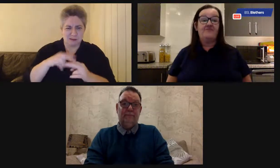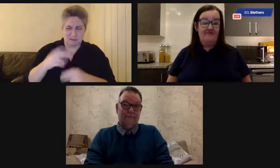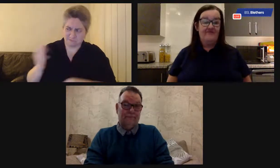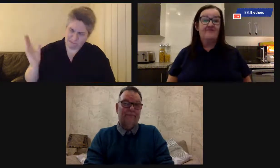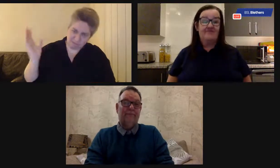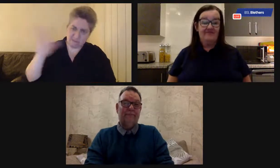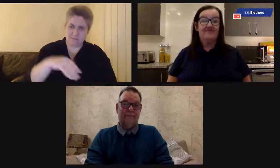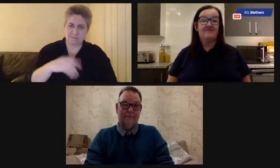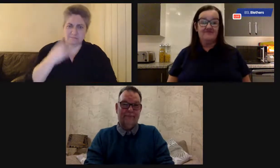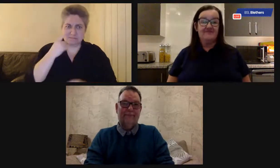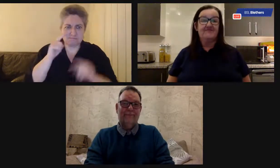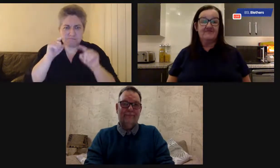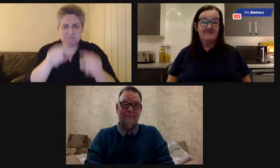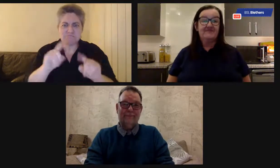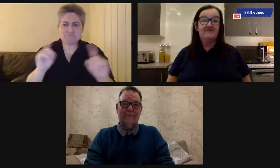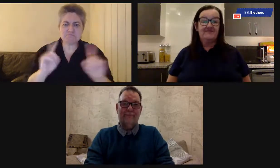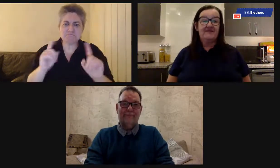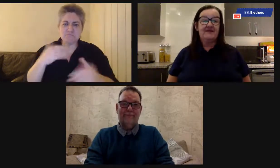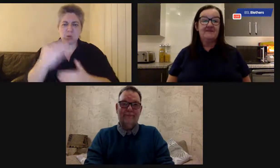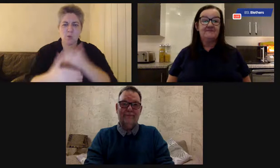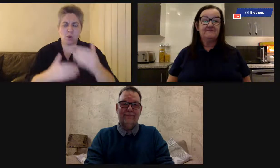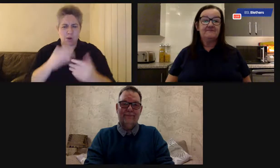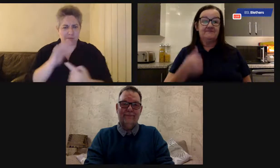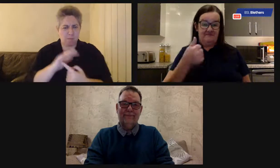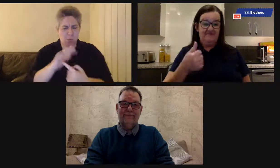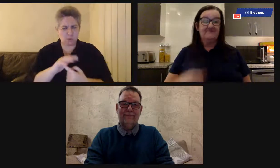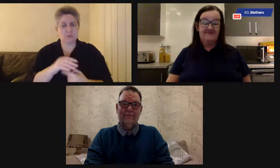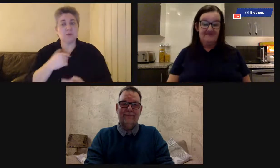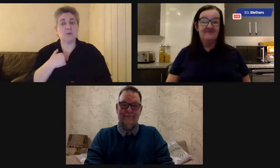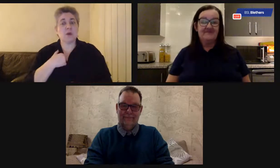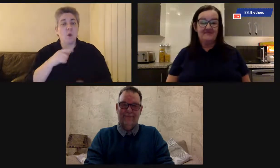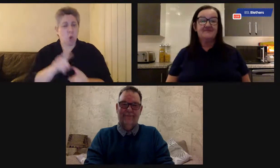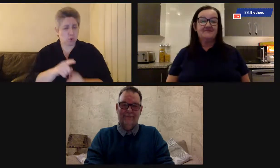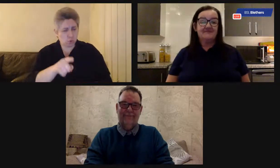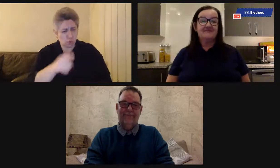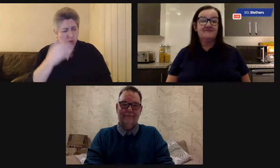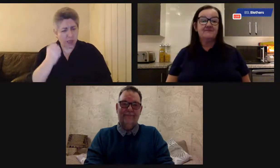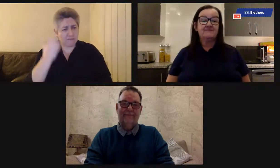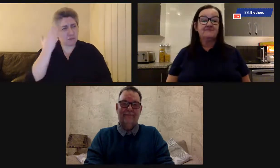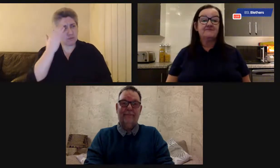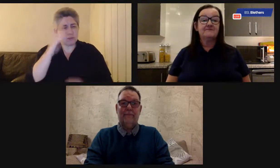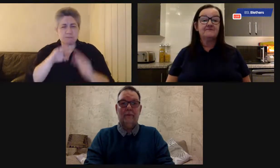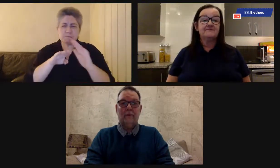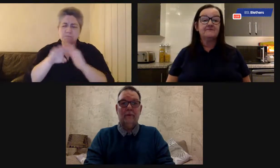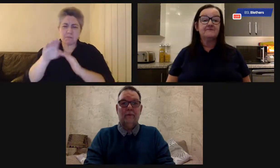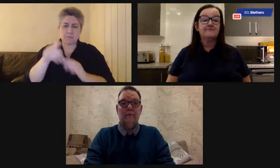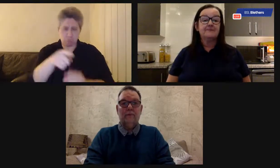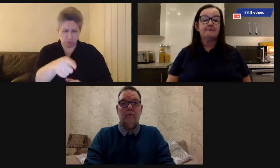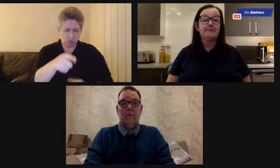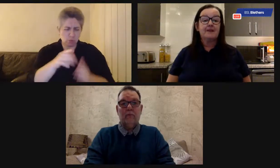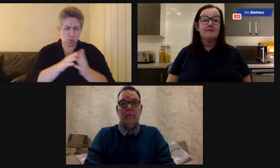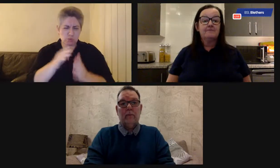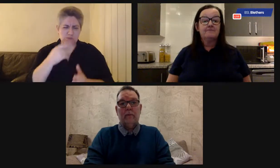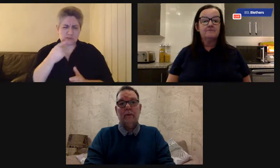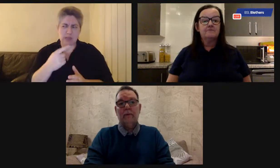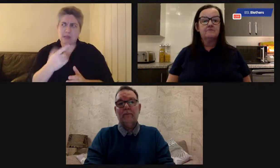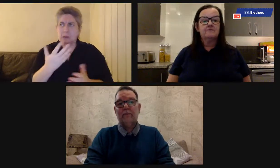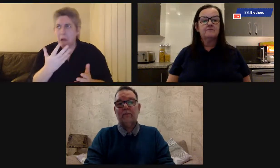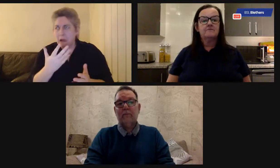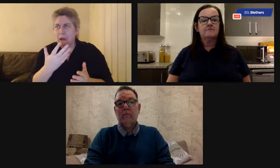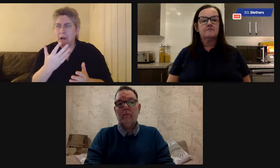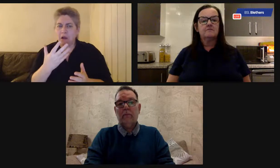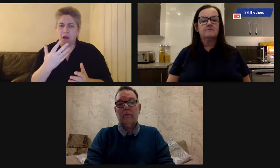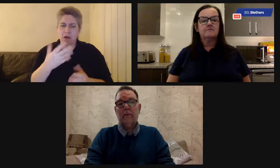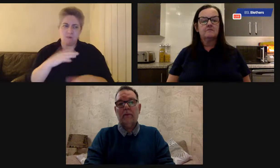sure that all our staff in the BDA know what's happening, because I think it's just so important.